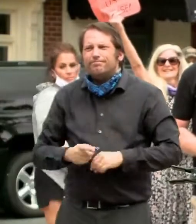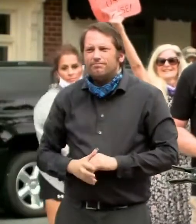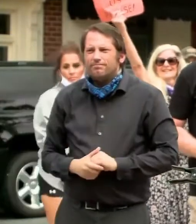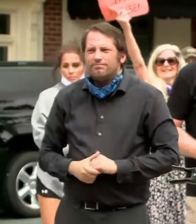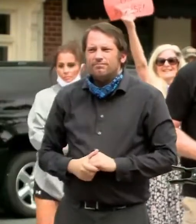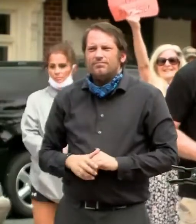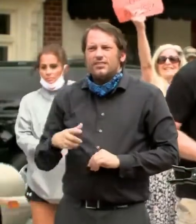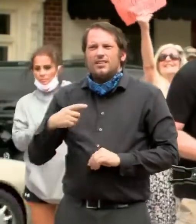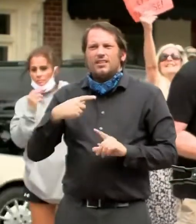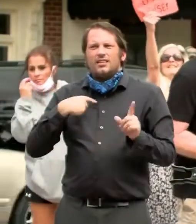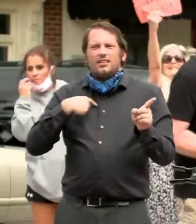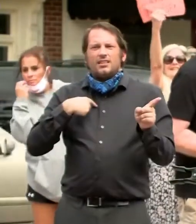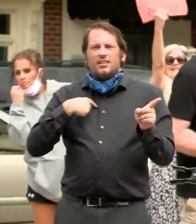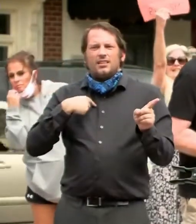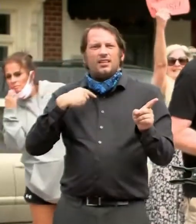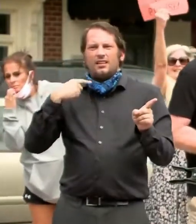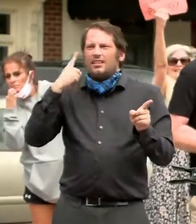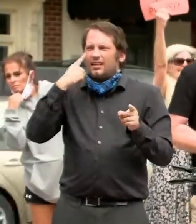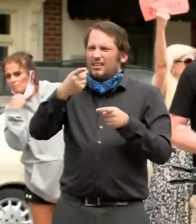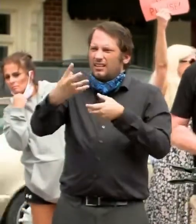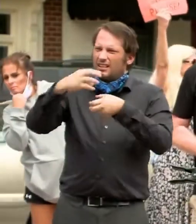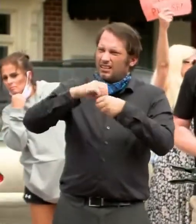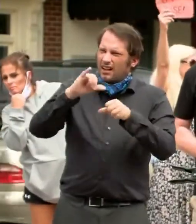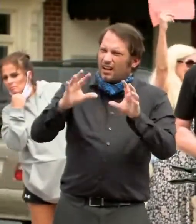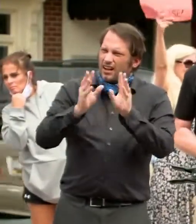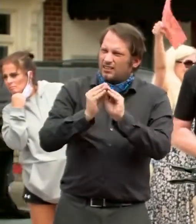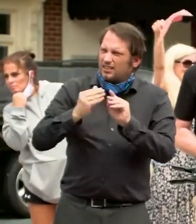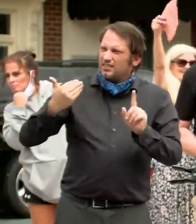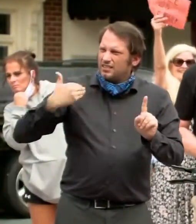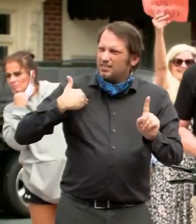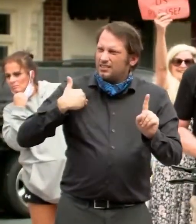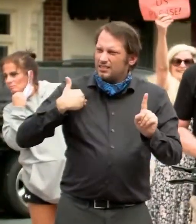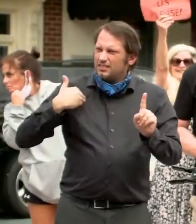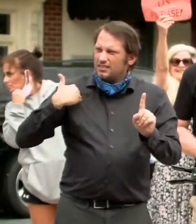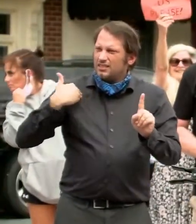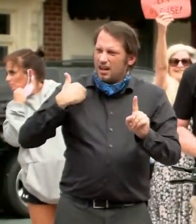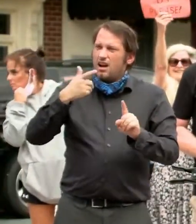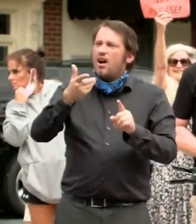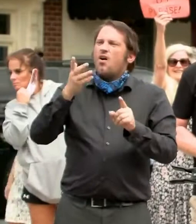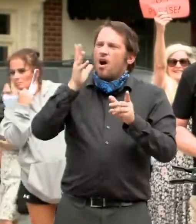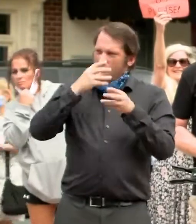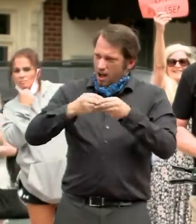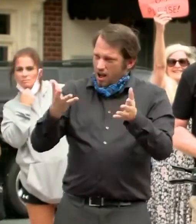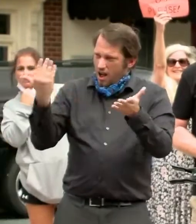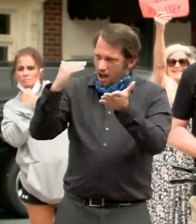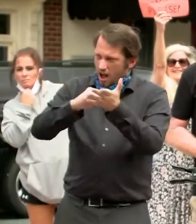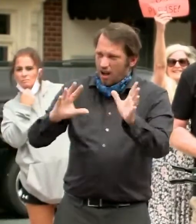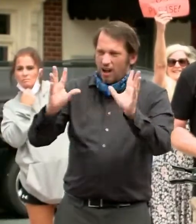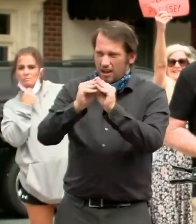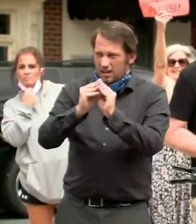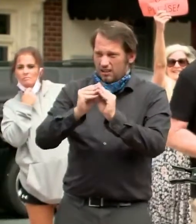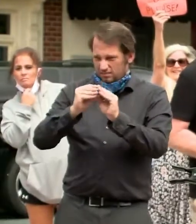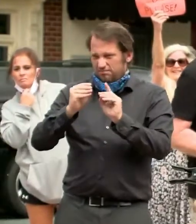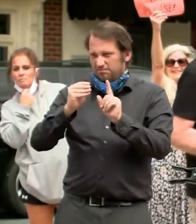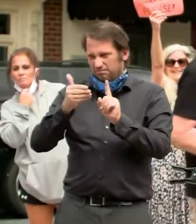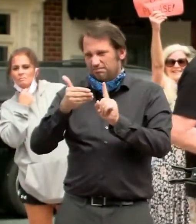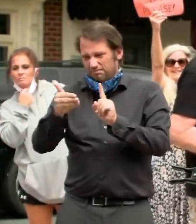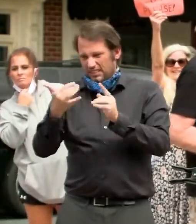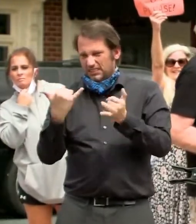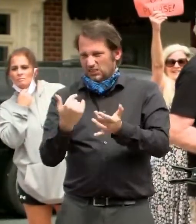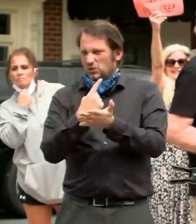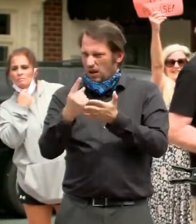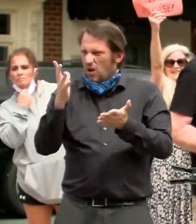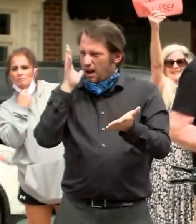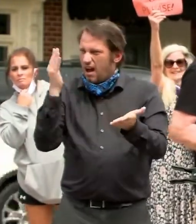press conference with me on Wednesday. And I said we would do another press conference this week to announce what happened. And